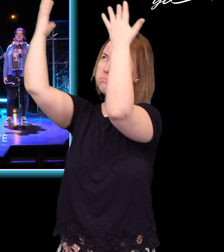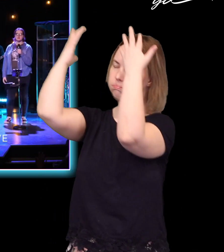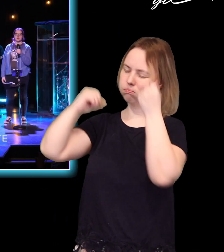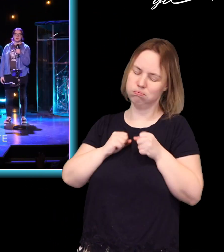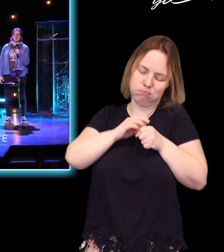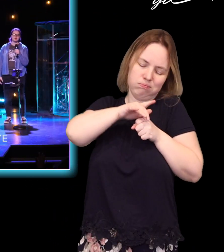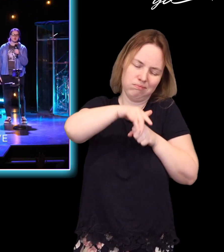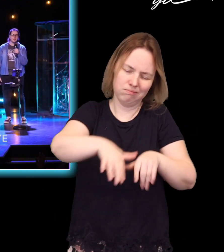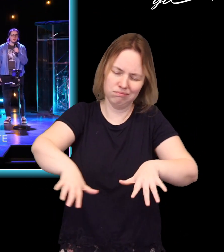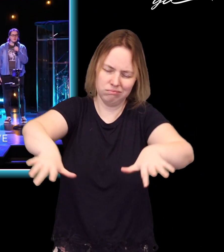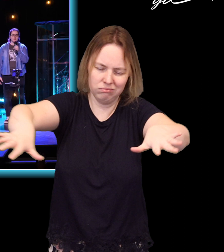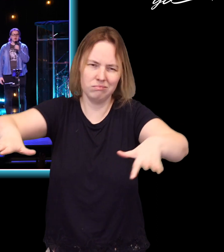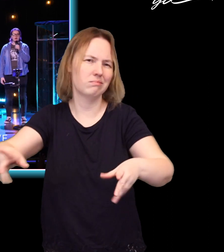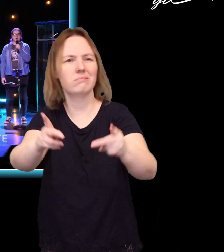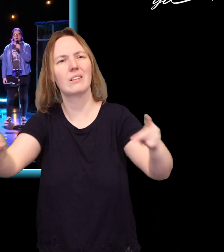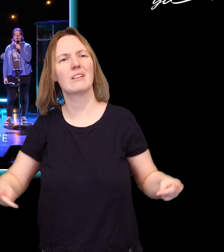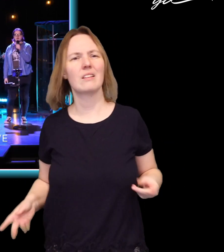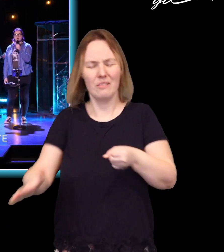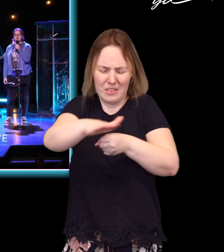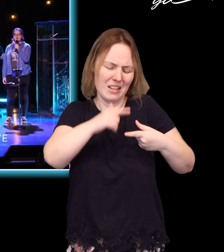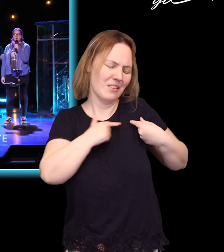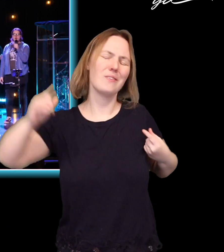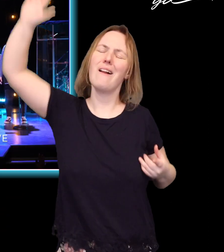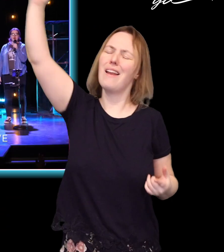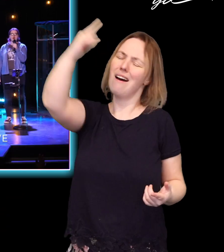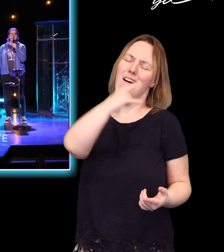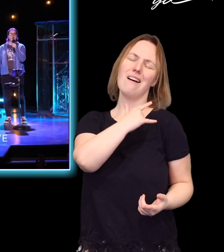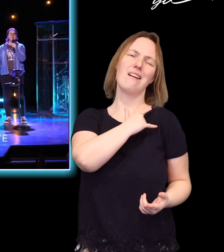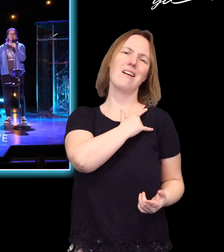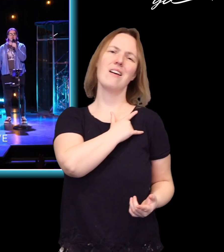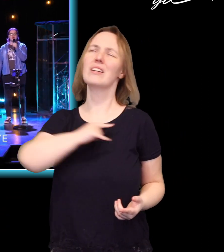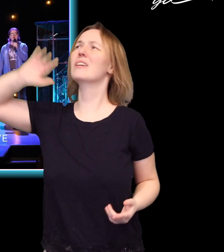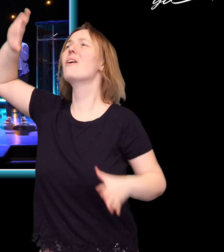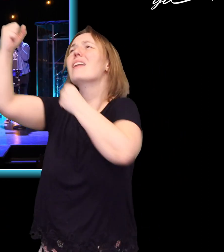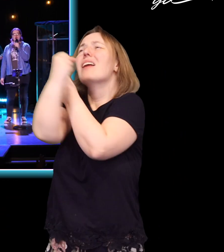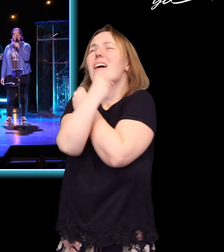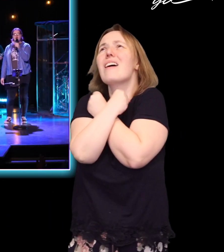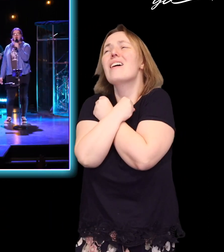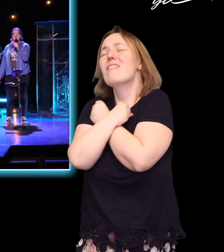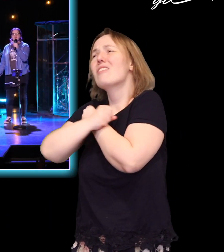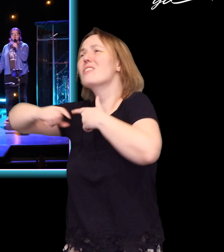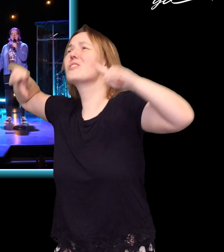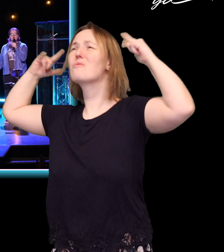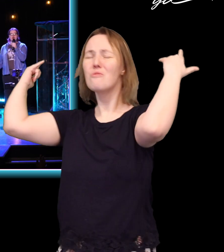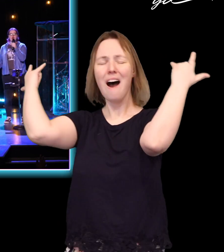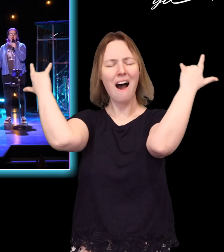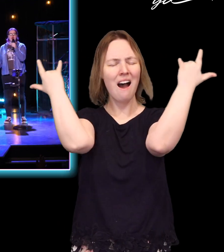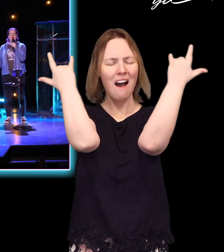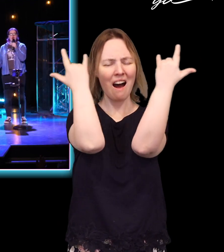overflowing this place. Hearts with your love, your love